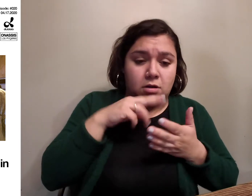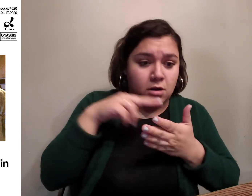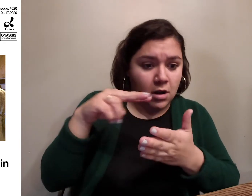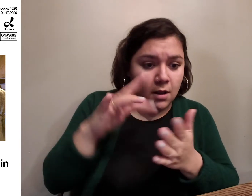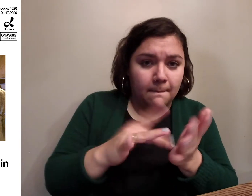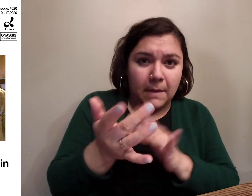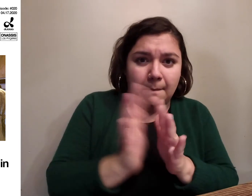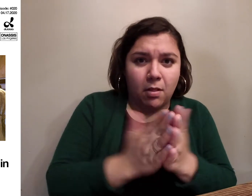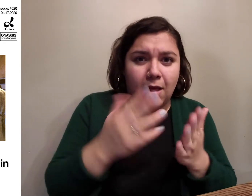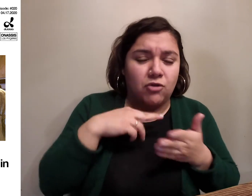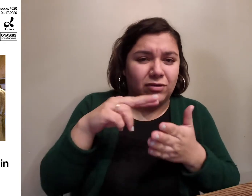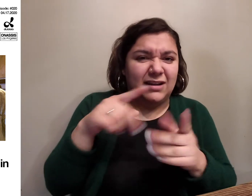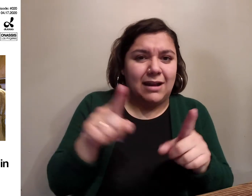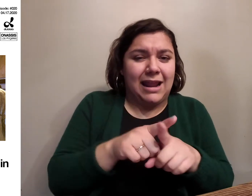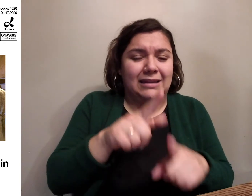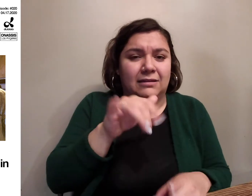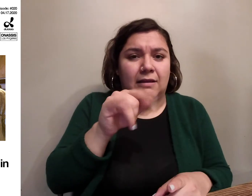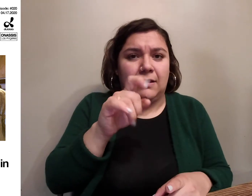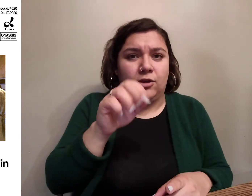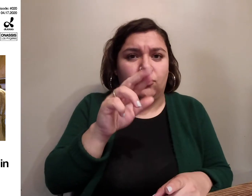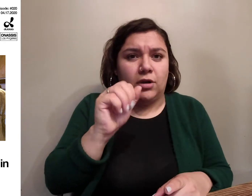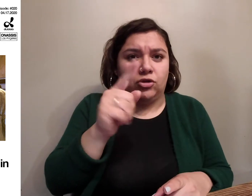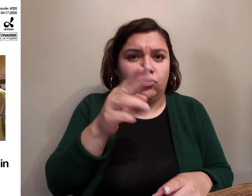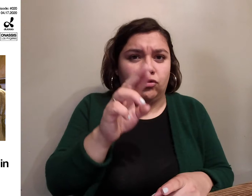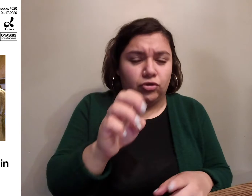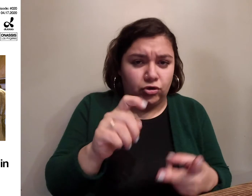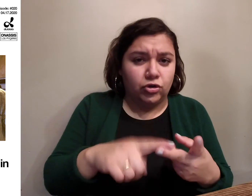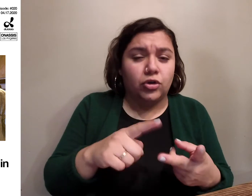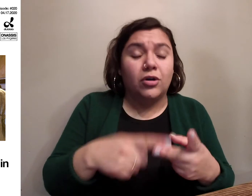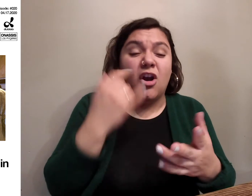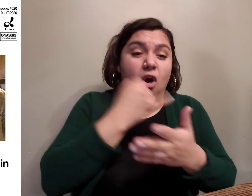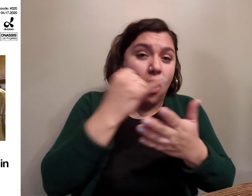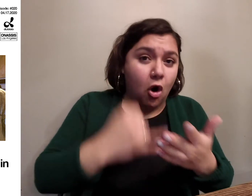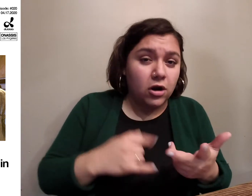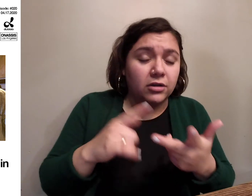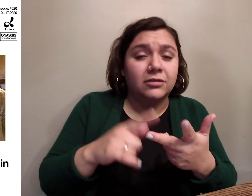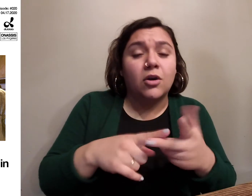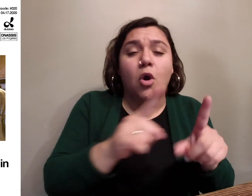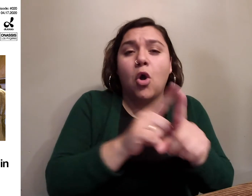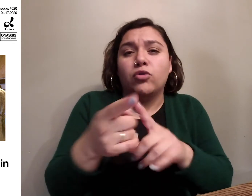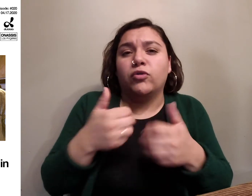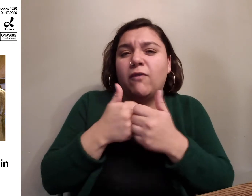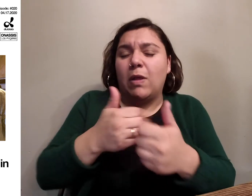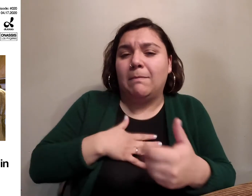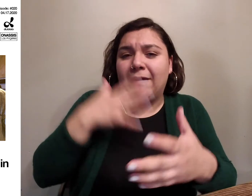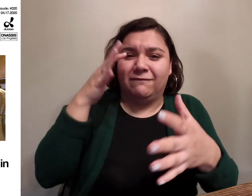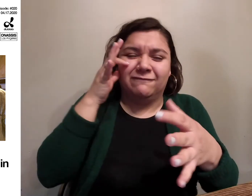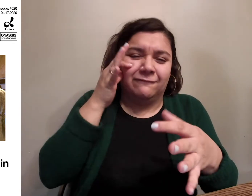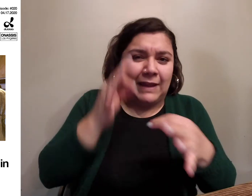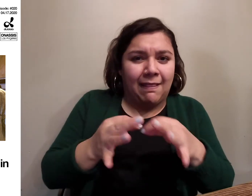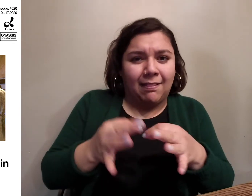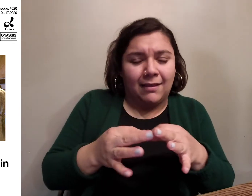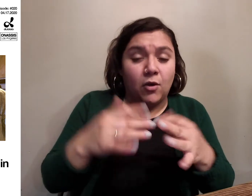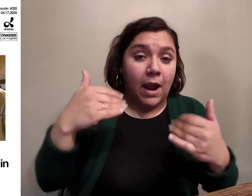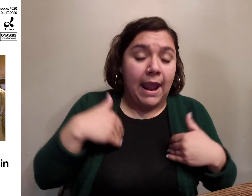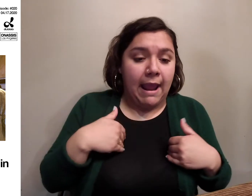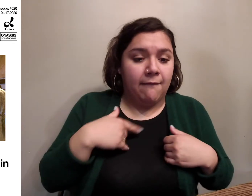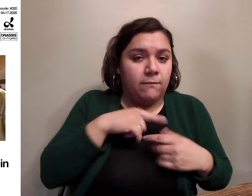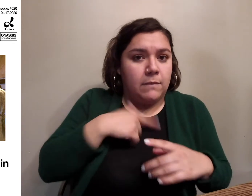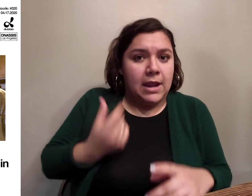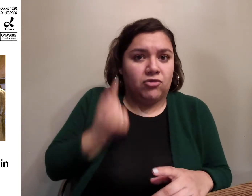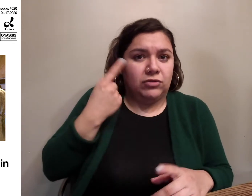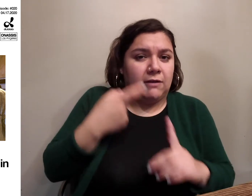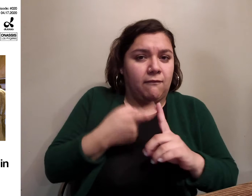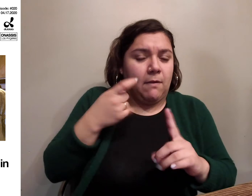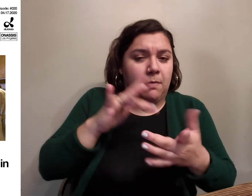also read it in terms of my faith practice. And I have a kind of a dialogue with what I understand of the Bible because there's so much of it